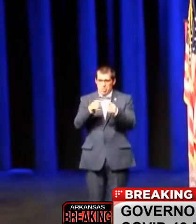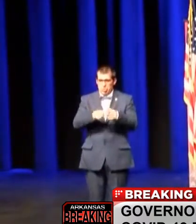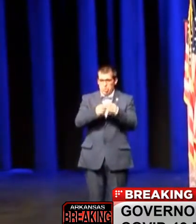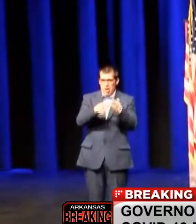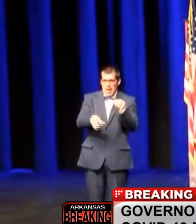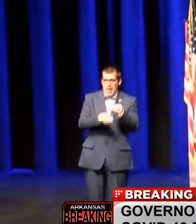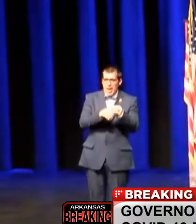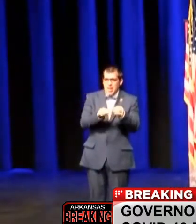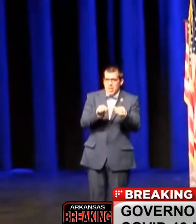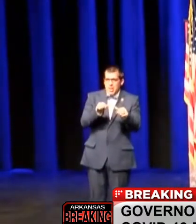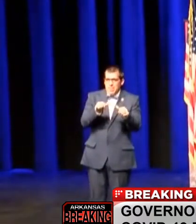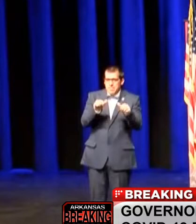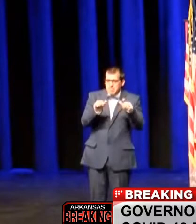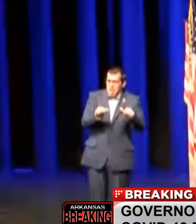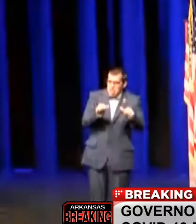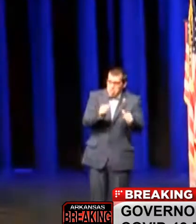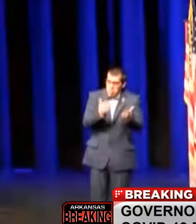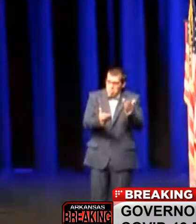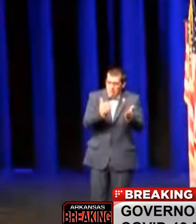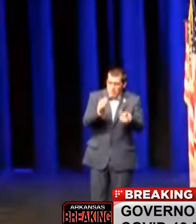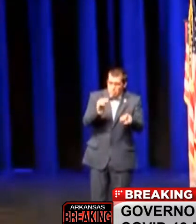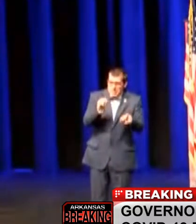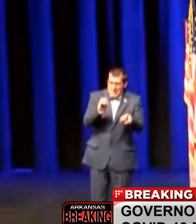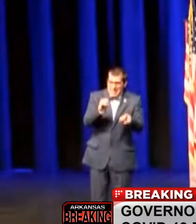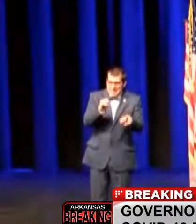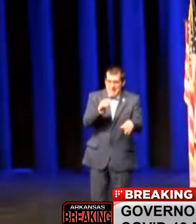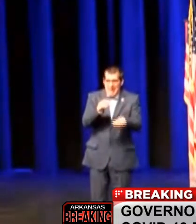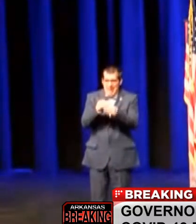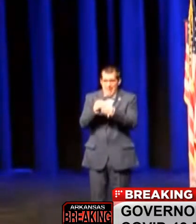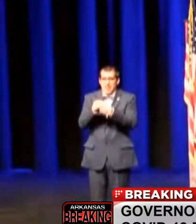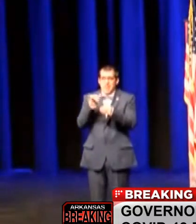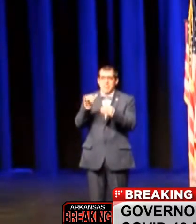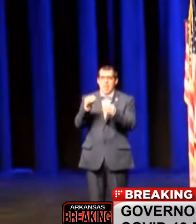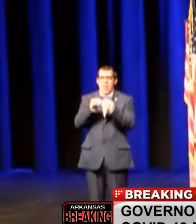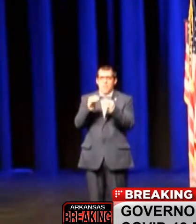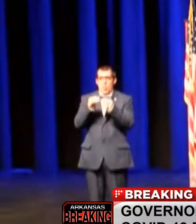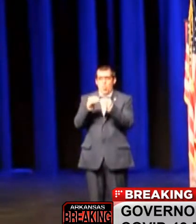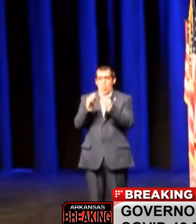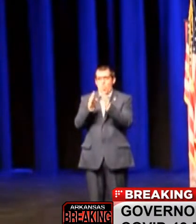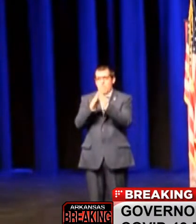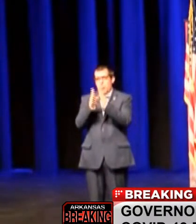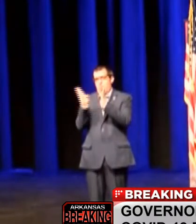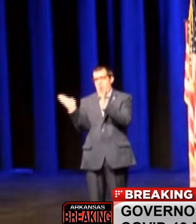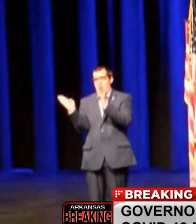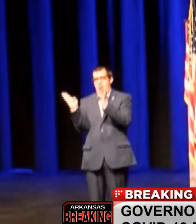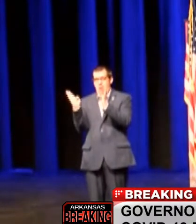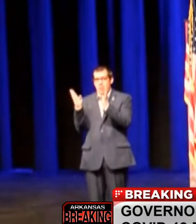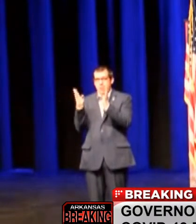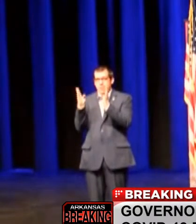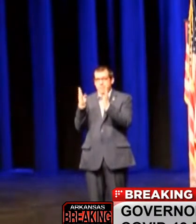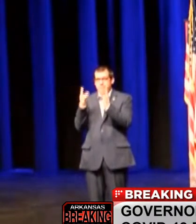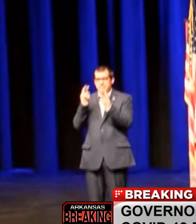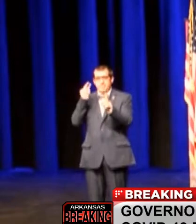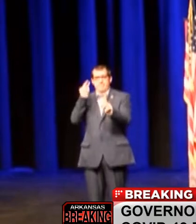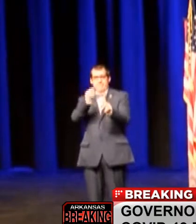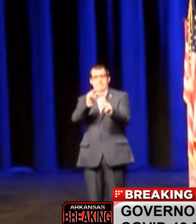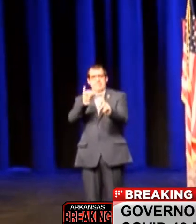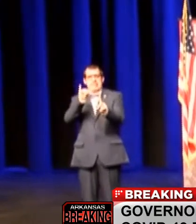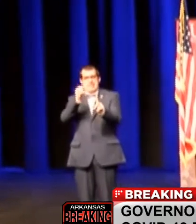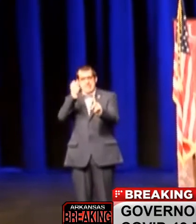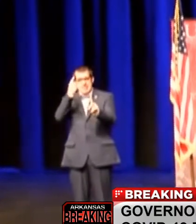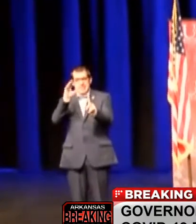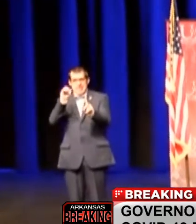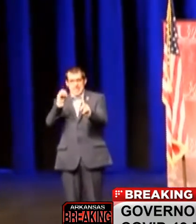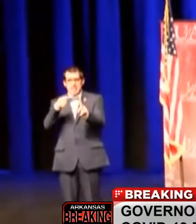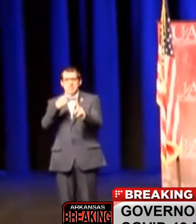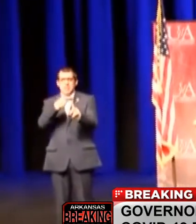probable cases, and so that gives us a broader understanding of cases, both the confirmed